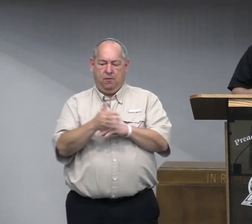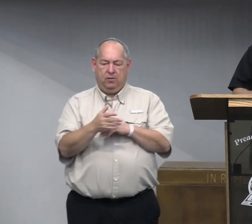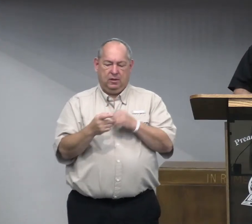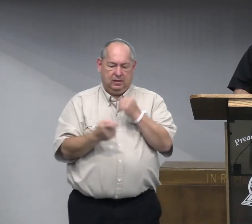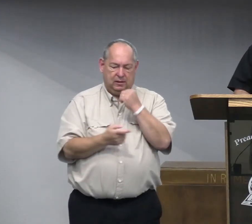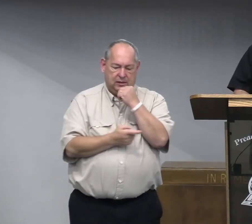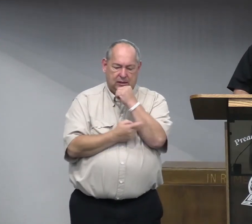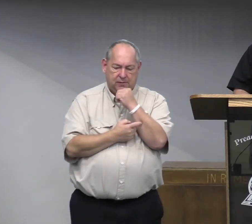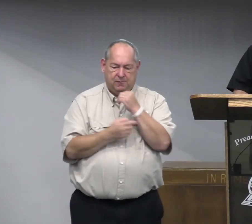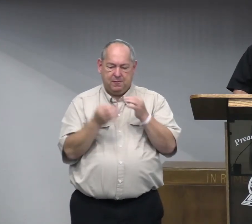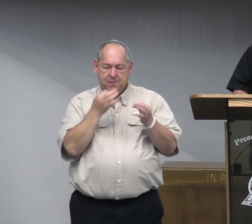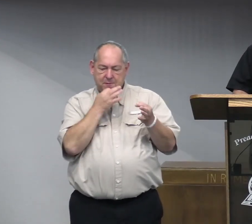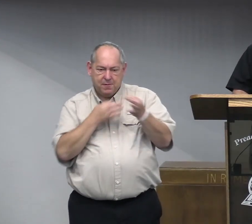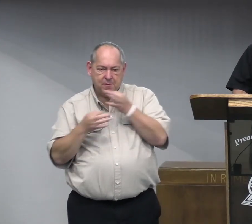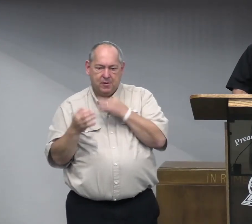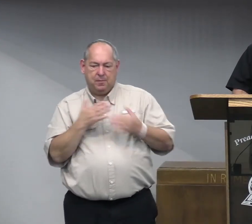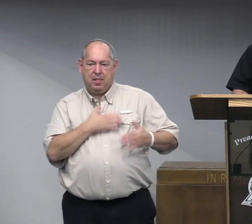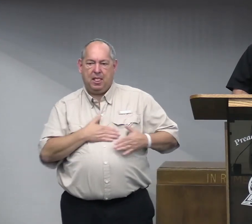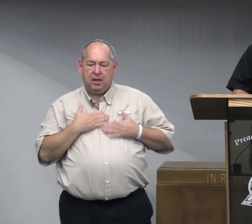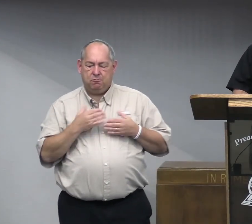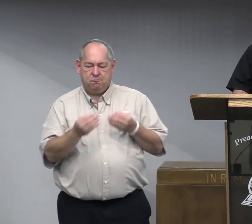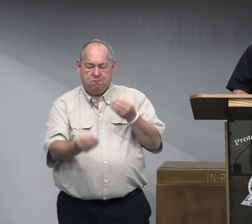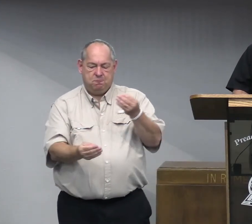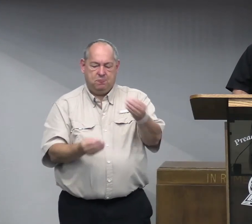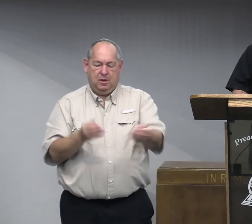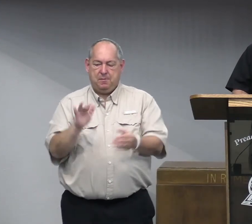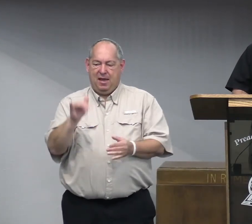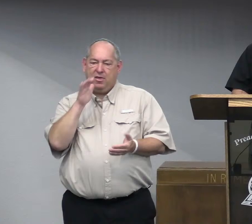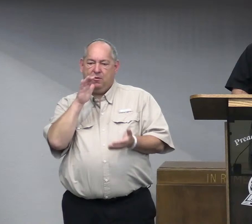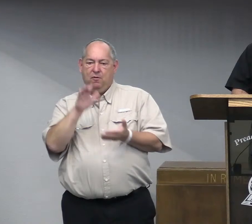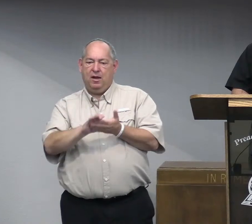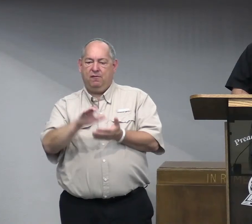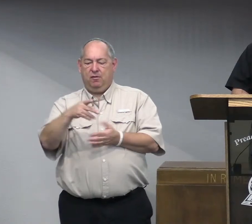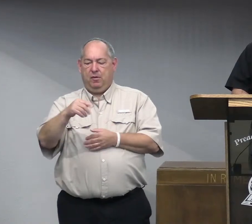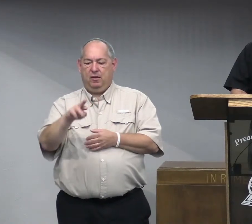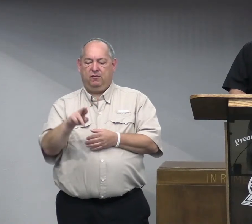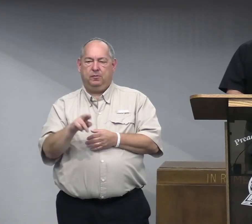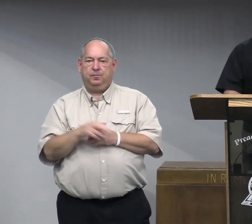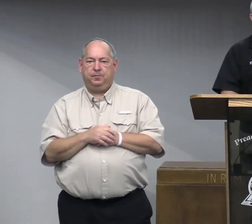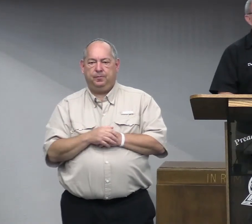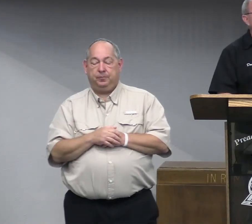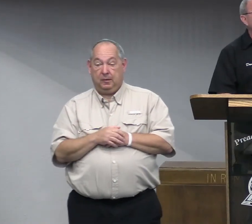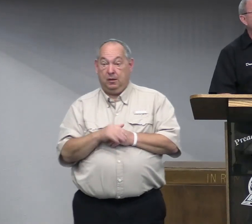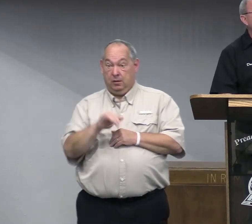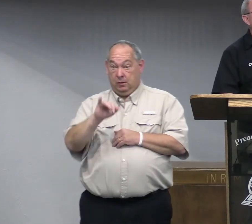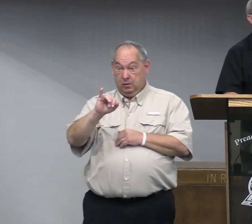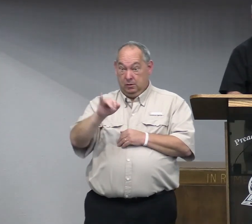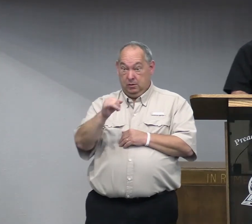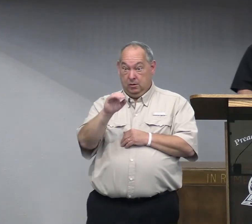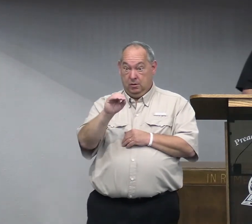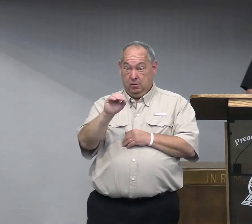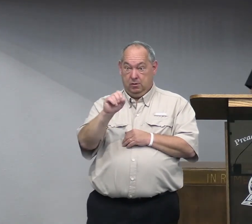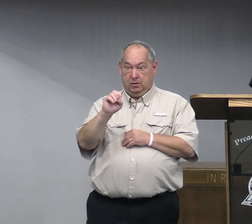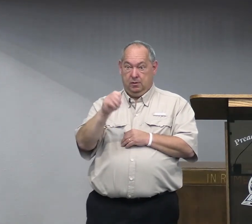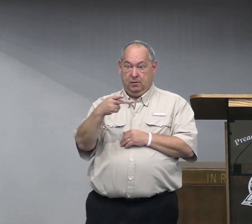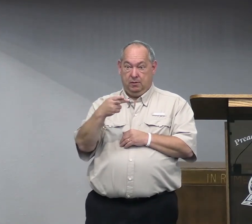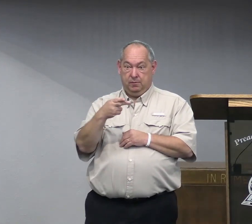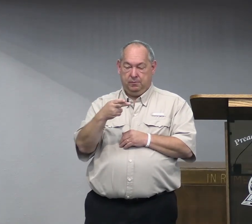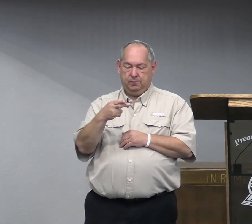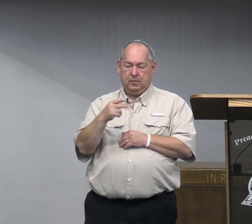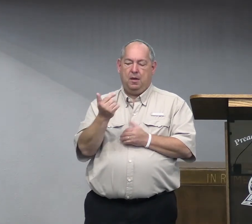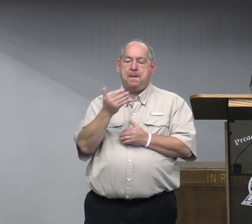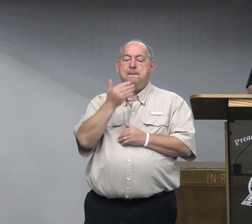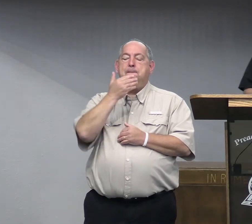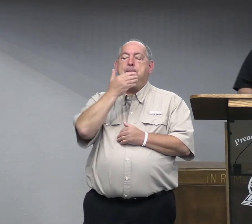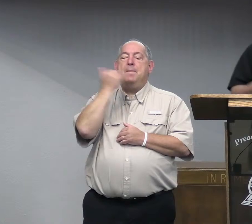temporary pleasures that were being offered by Potiphar's wife. For Joseph, it was far